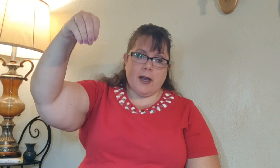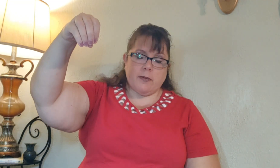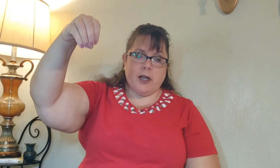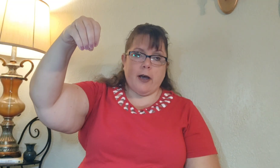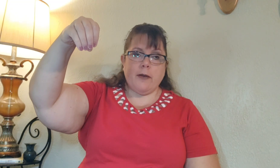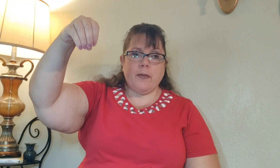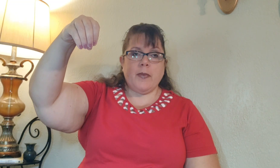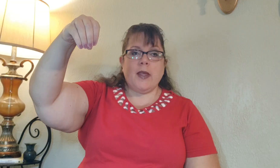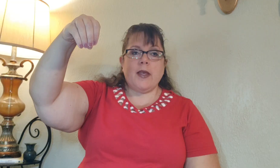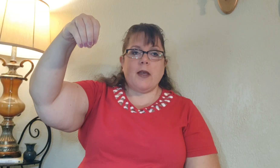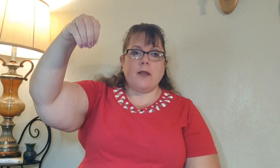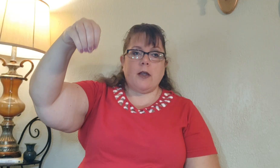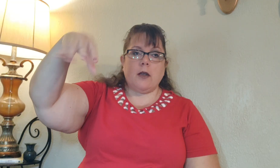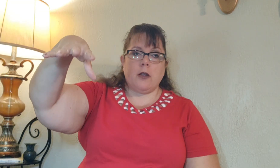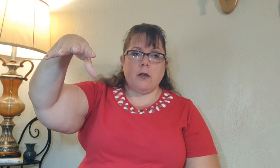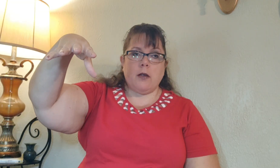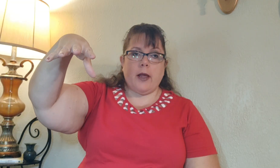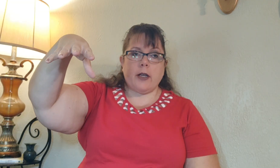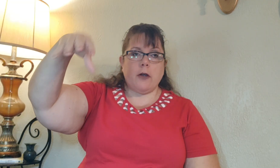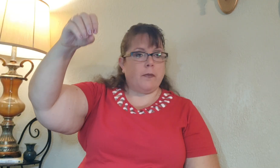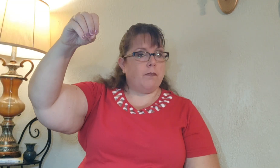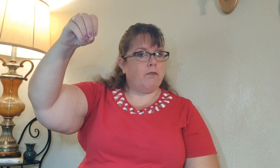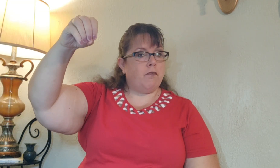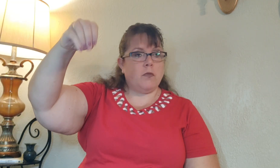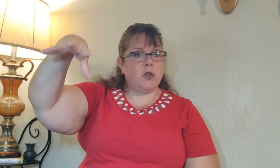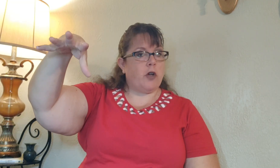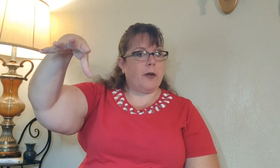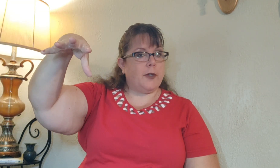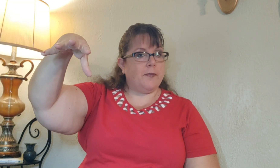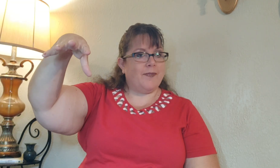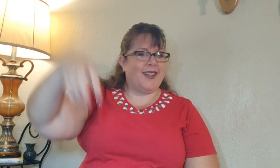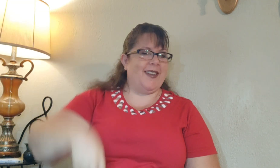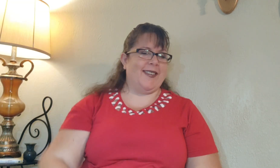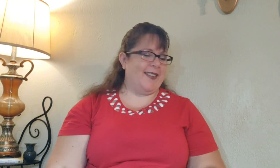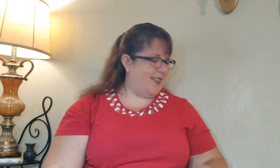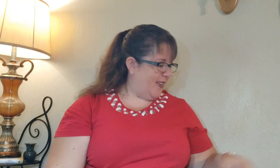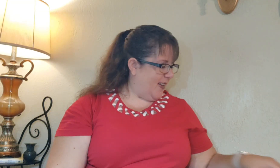up top, and then you let go. You dropped.